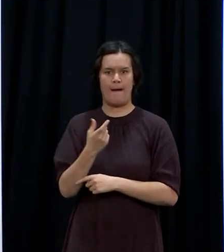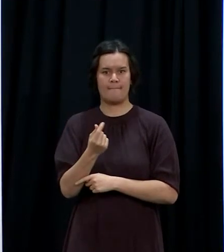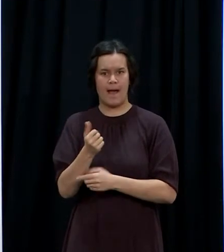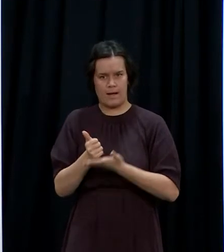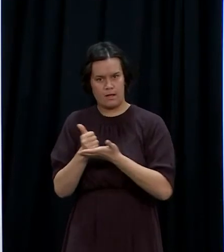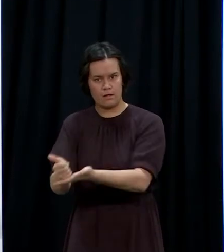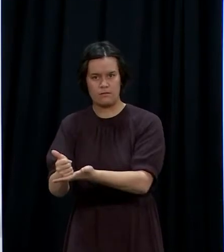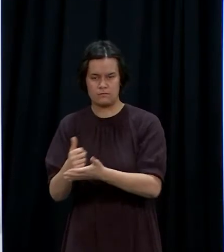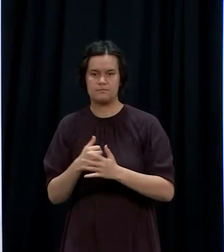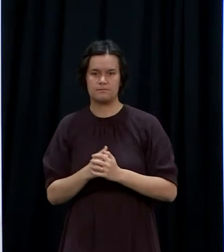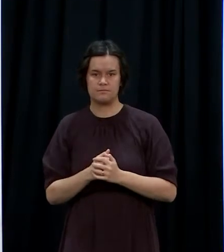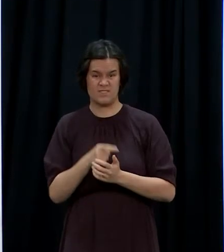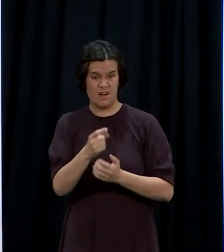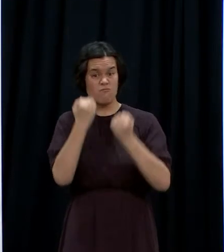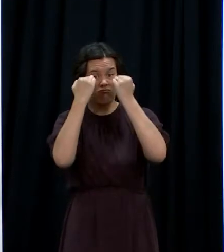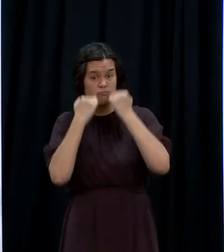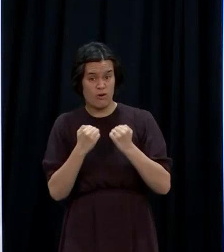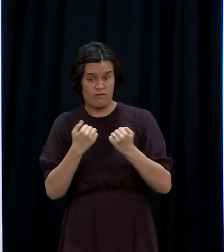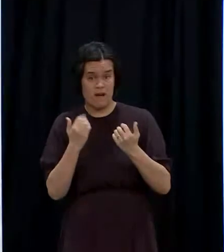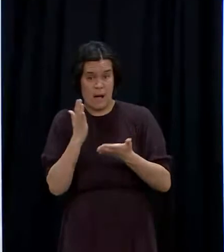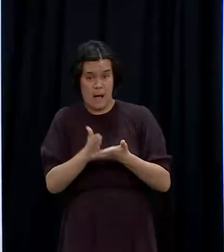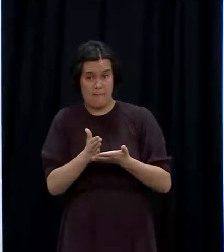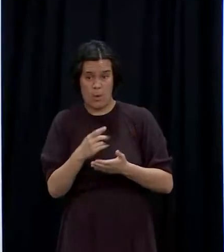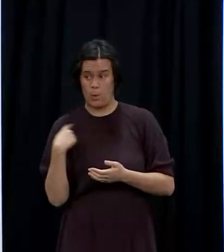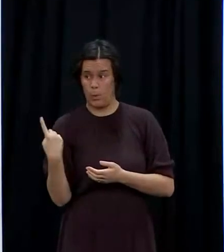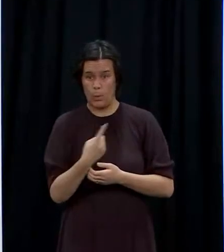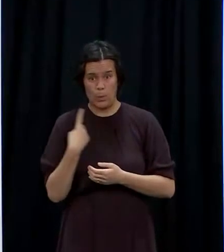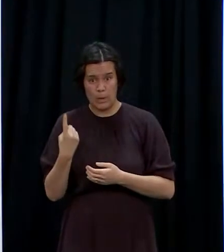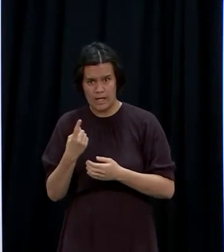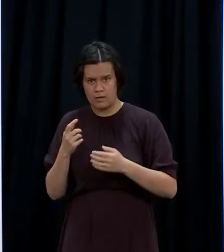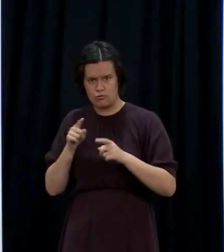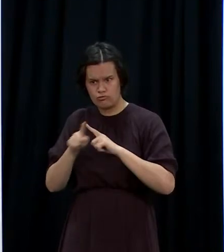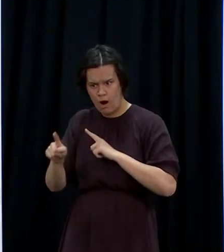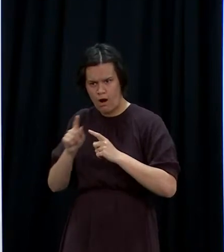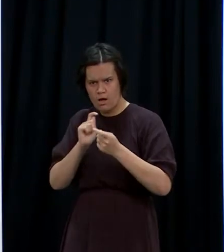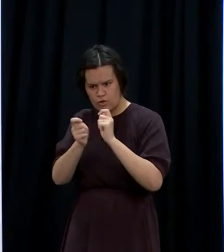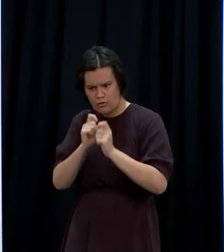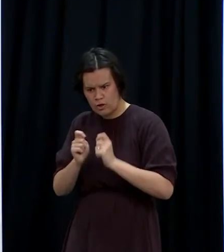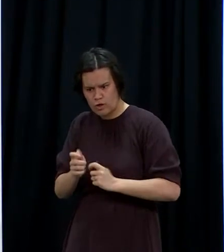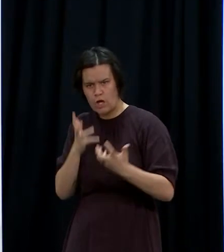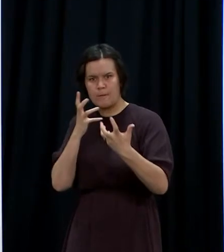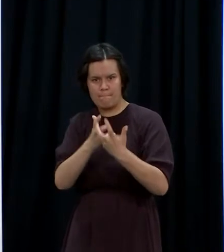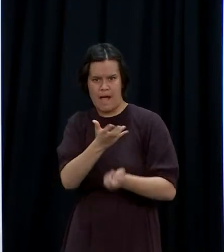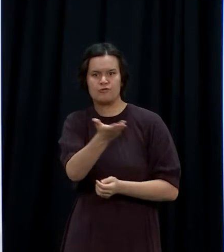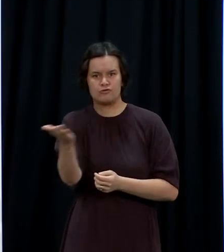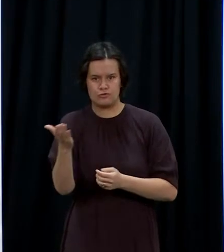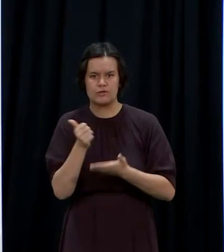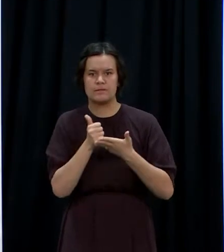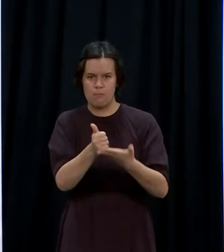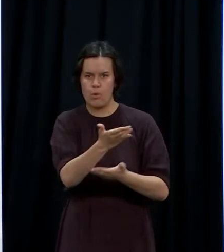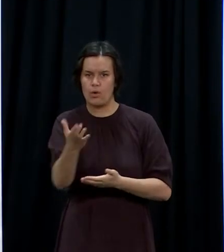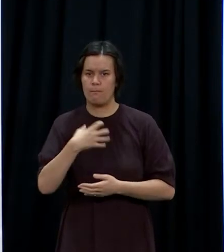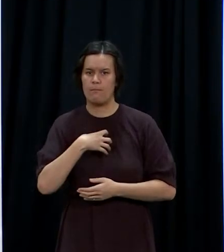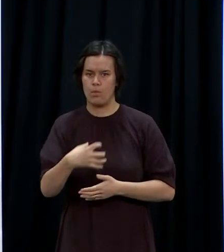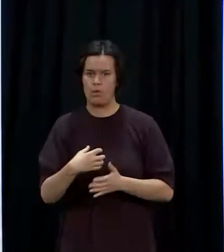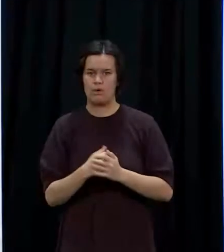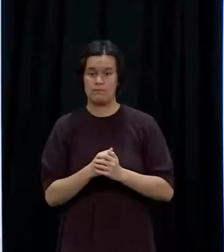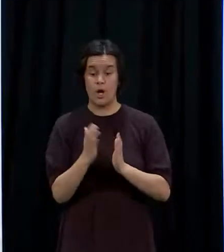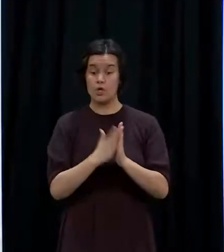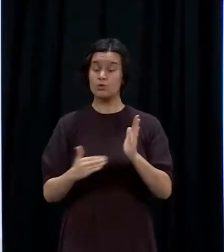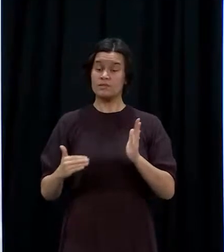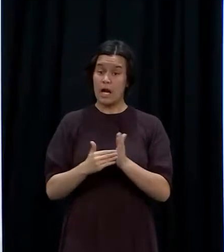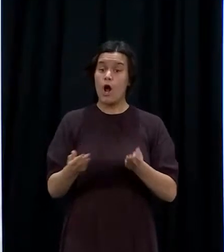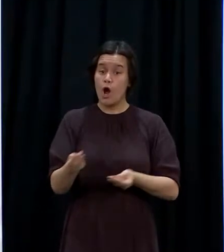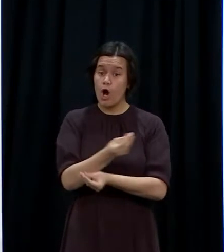businesses as we move through this pandemic and modifying and adapting the support that we provide to them. As I said at the start, the New Zealand economy